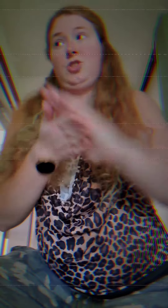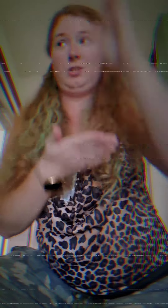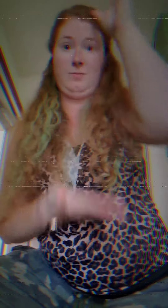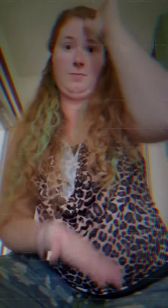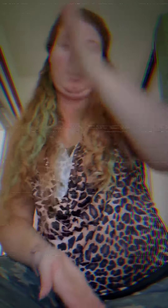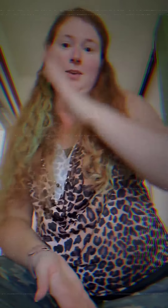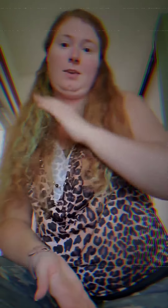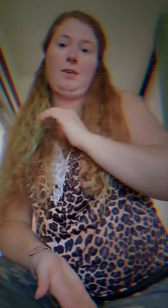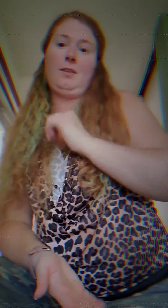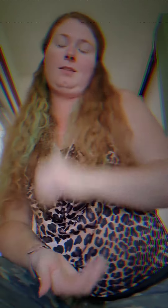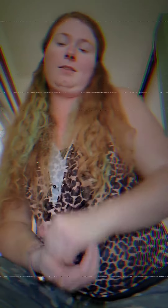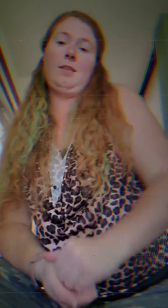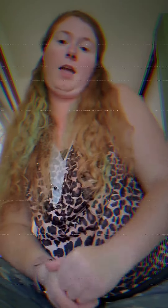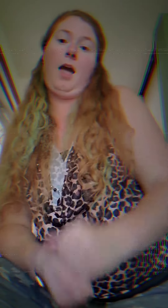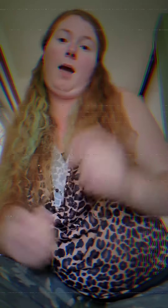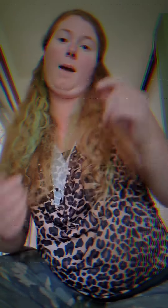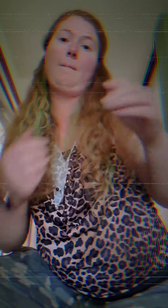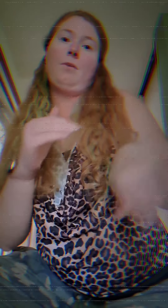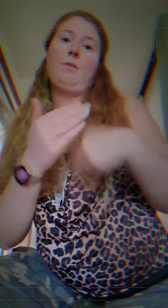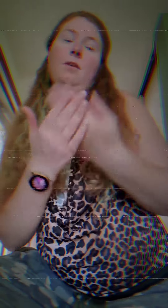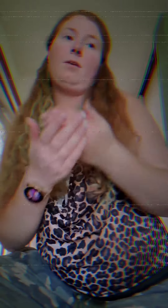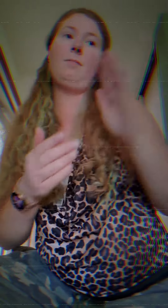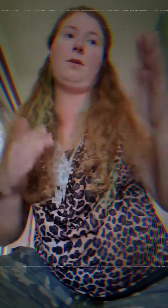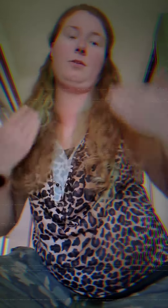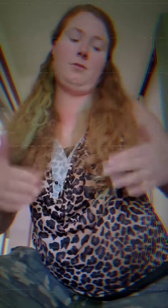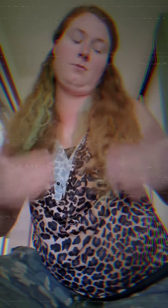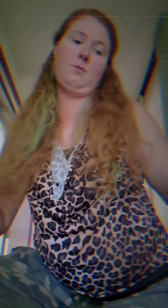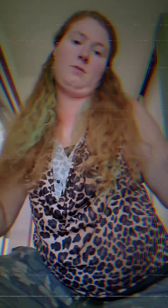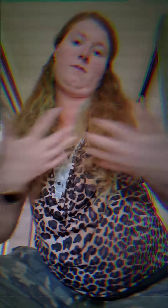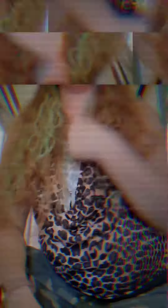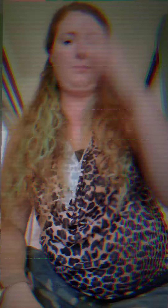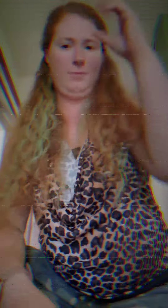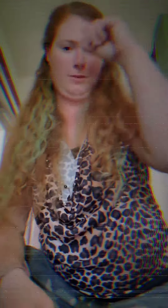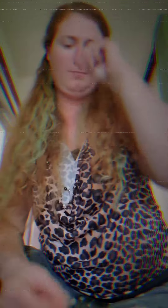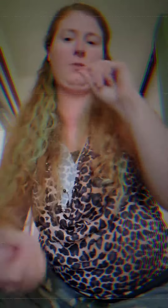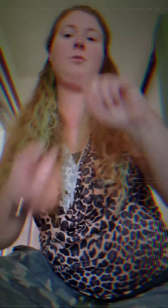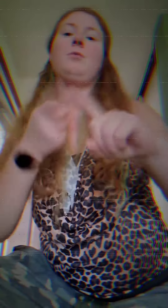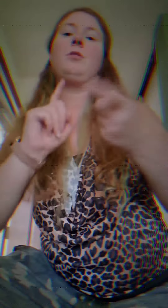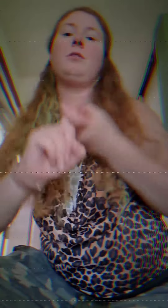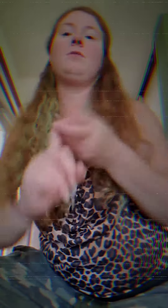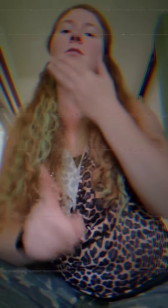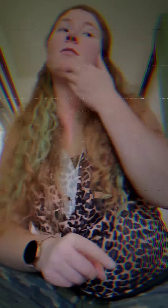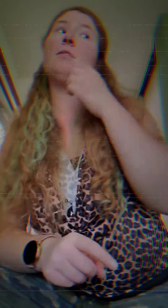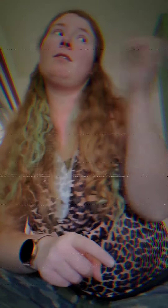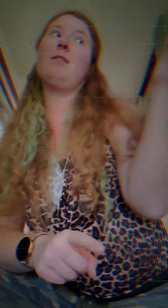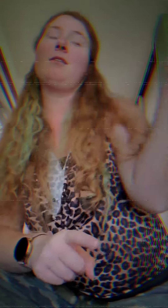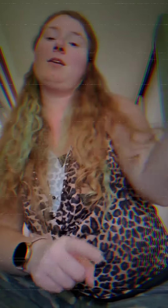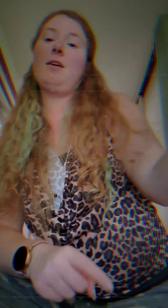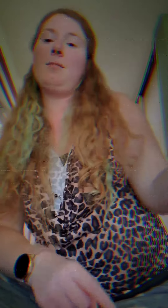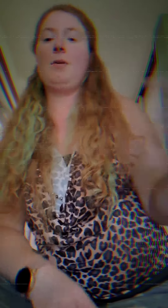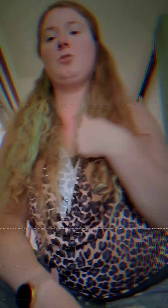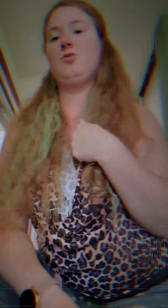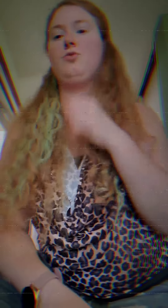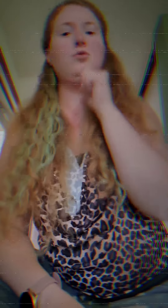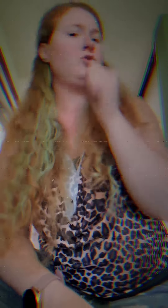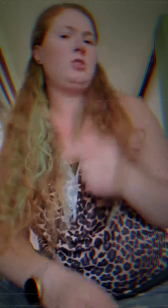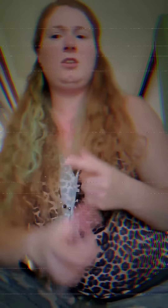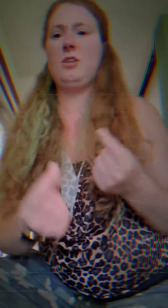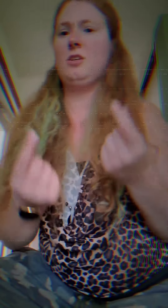gentleman. Plus, you know my clothes would fit. I could be a better boyfriend than him. I could do the shit that he